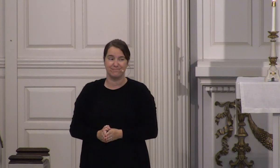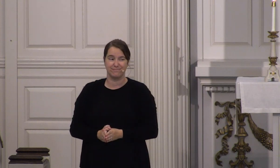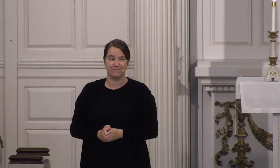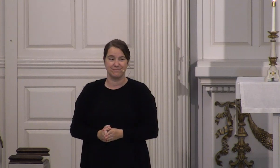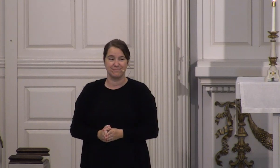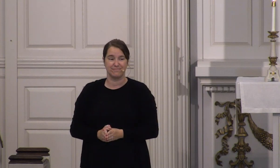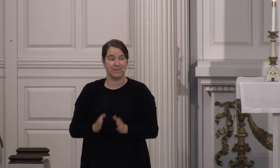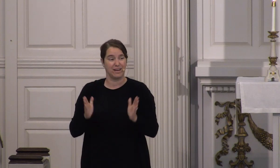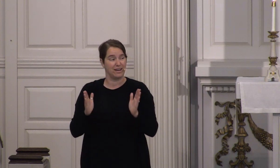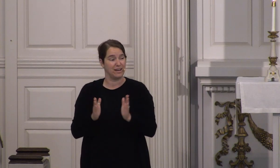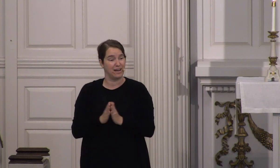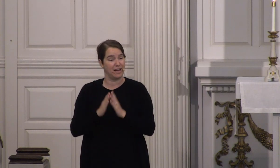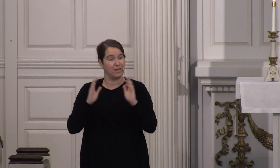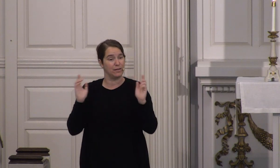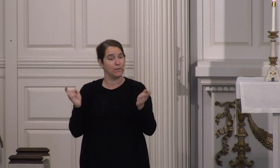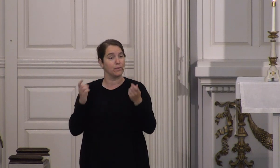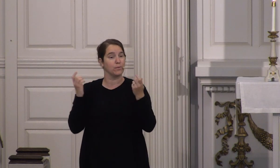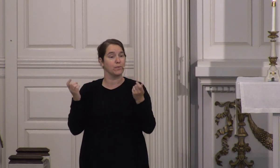Amen.